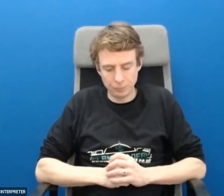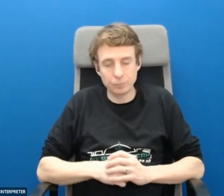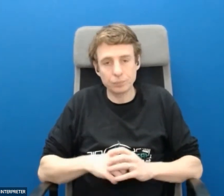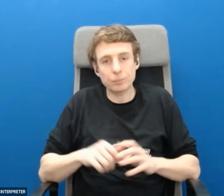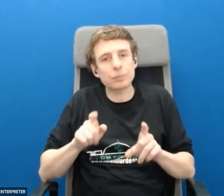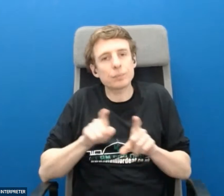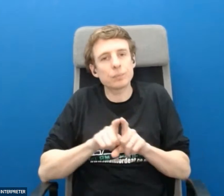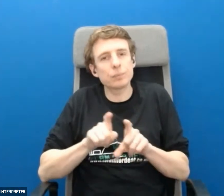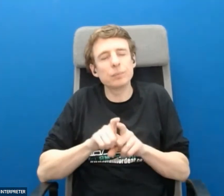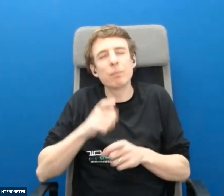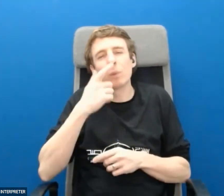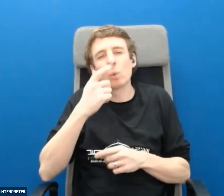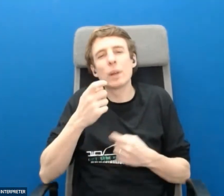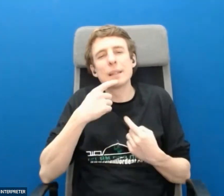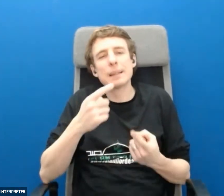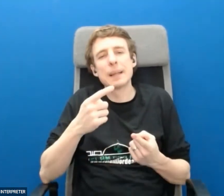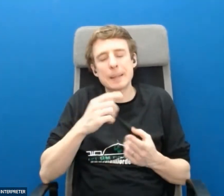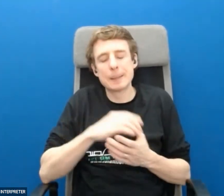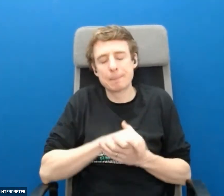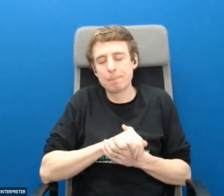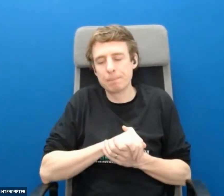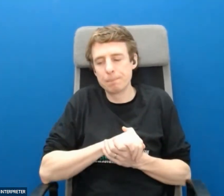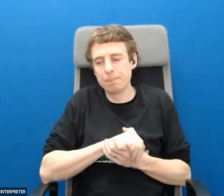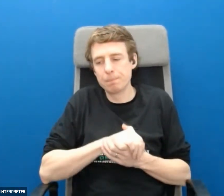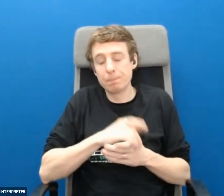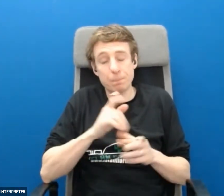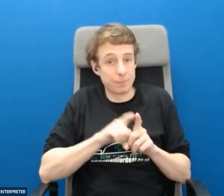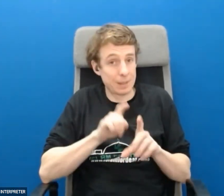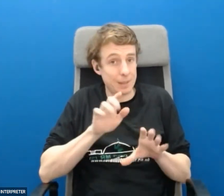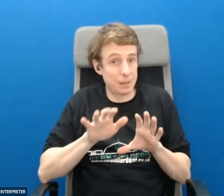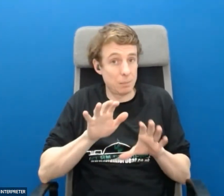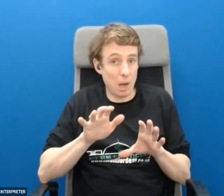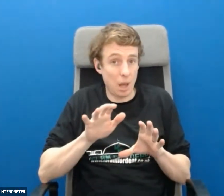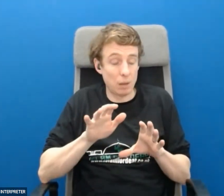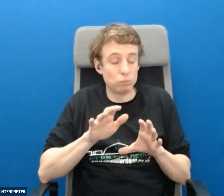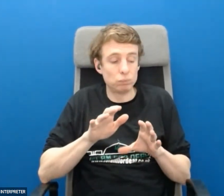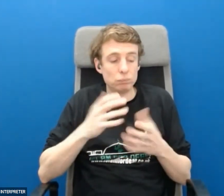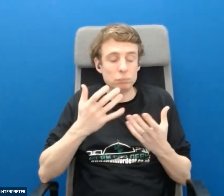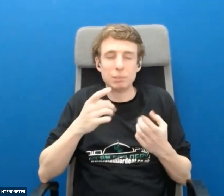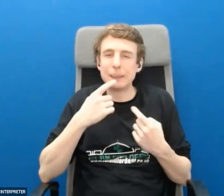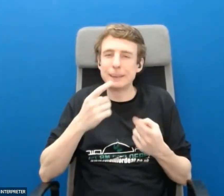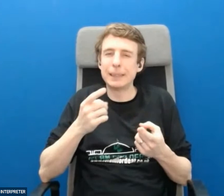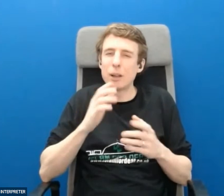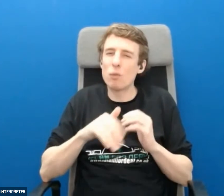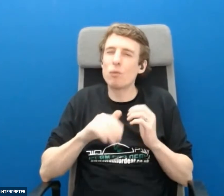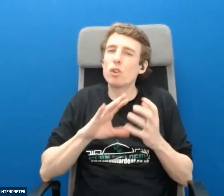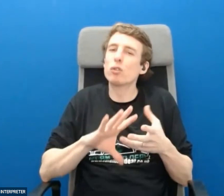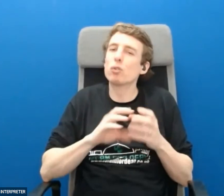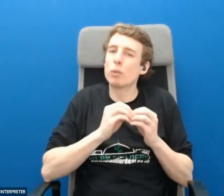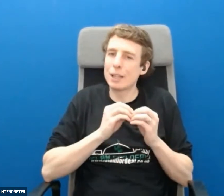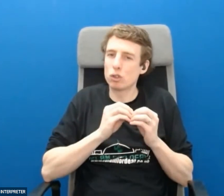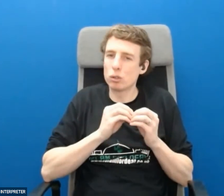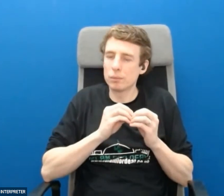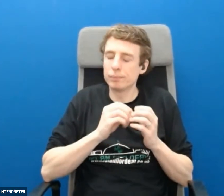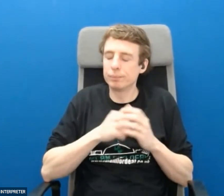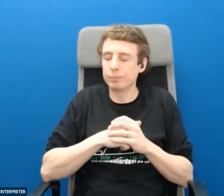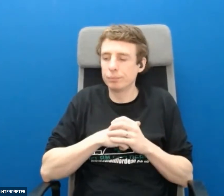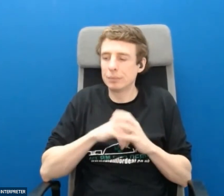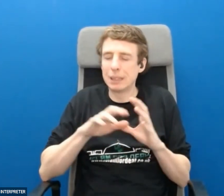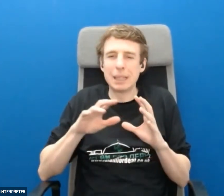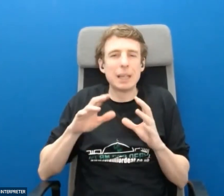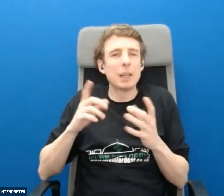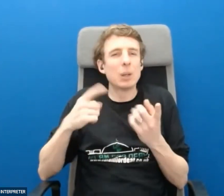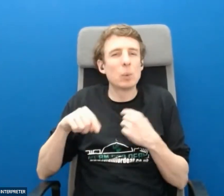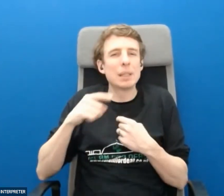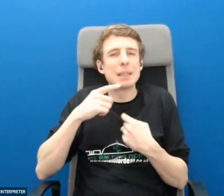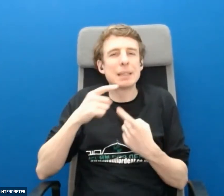how can we say that Allah the Most High is the sole owner, or in His hand is